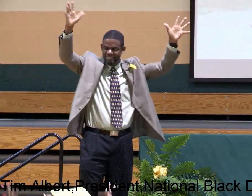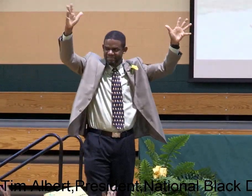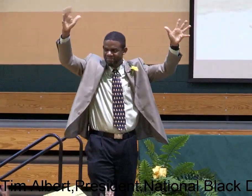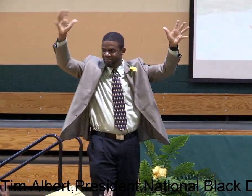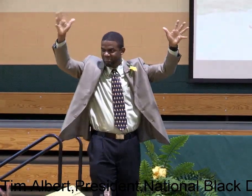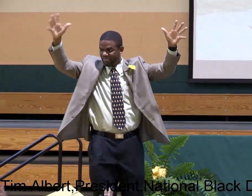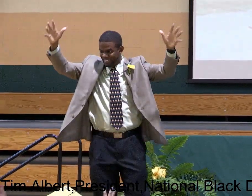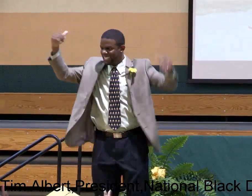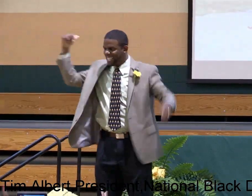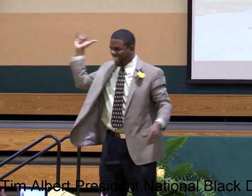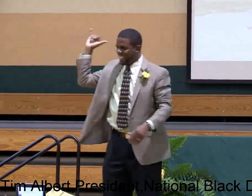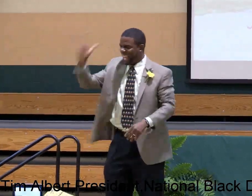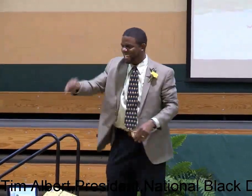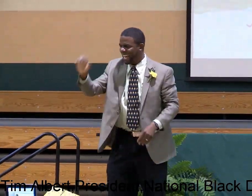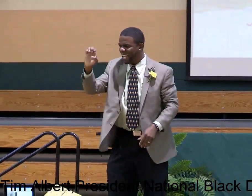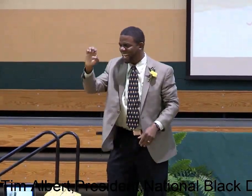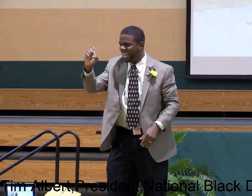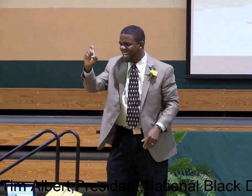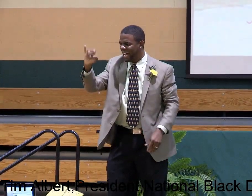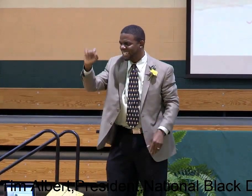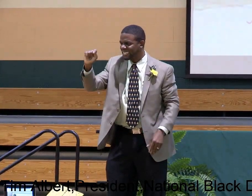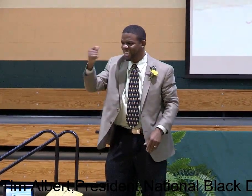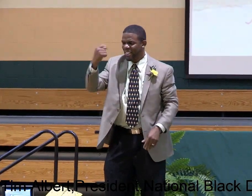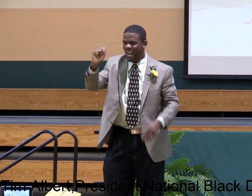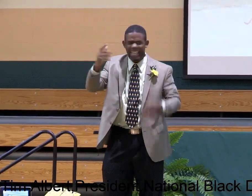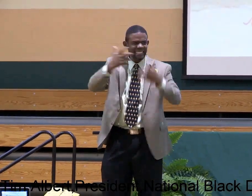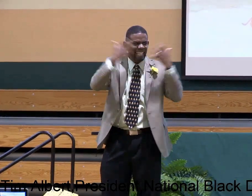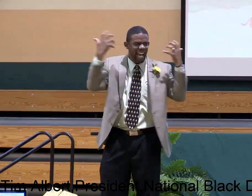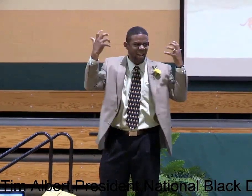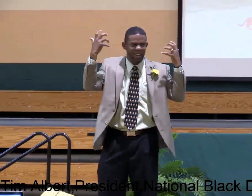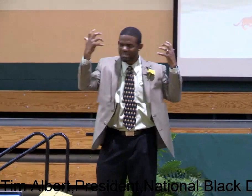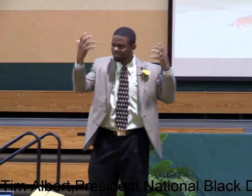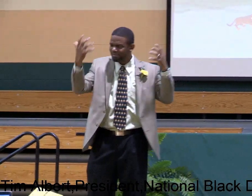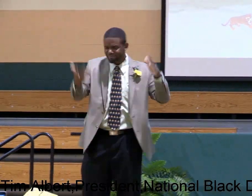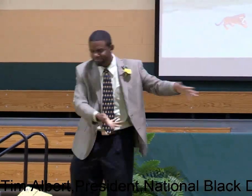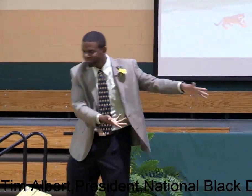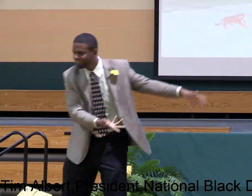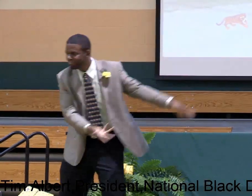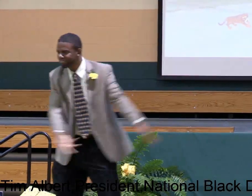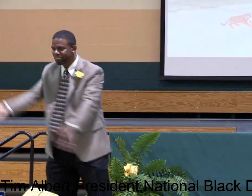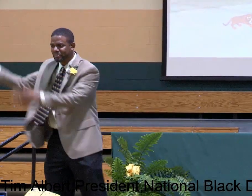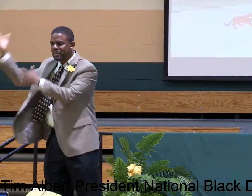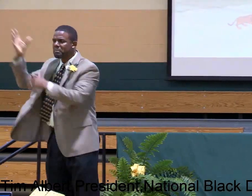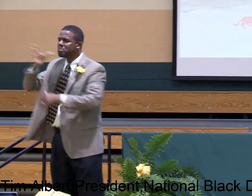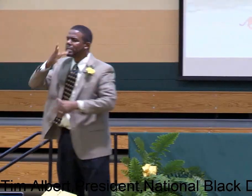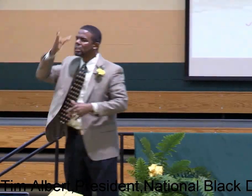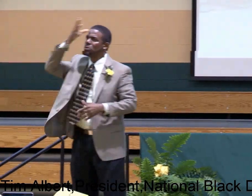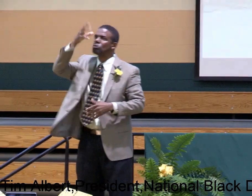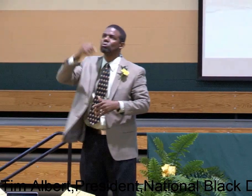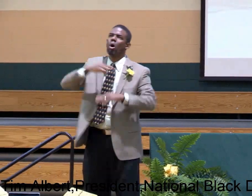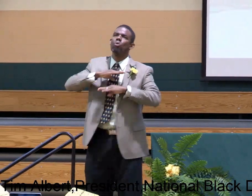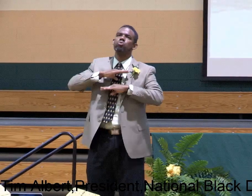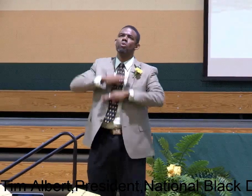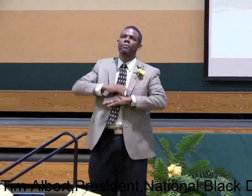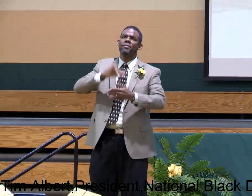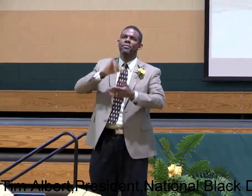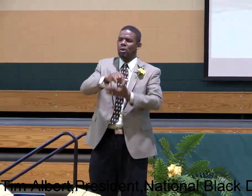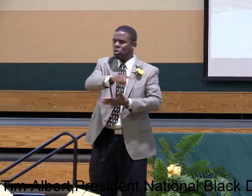Let's hear it for these tigers up here. This is your exit. You're exiting as tigers. We are ushering you out the door. Your parents